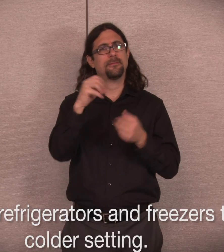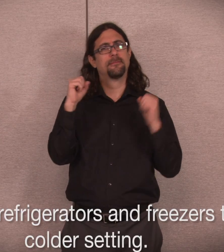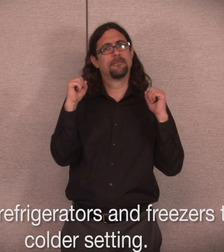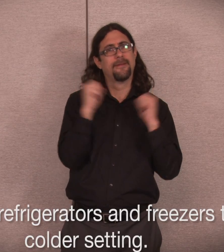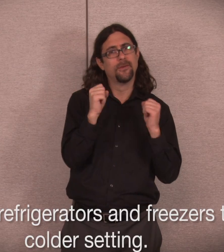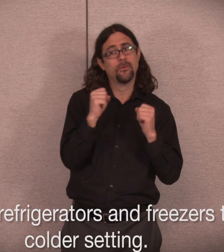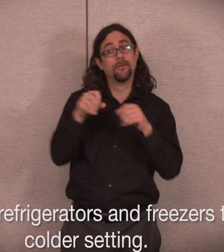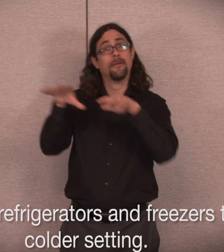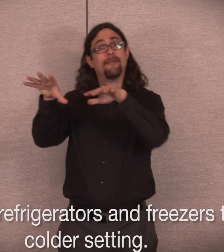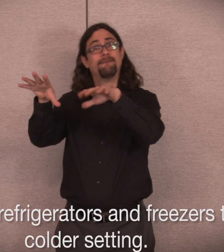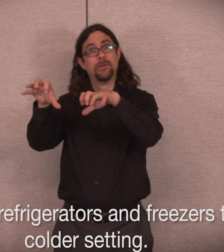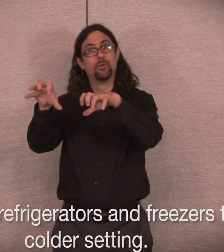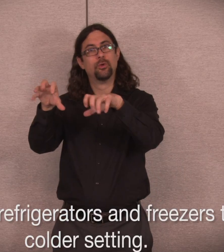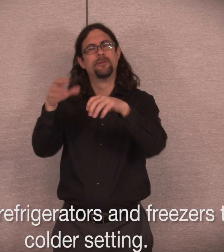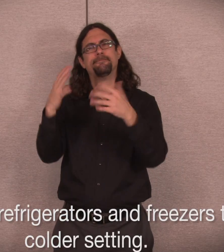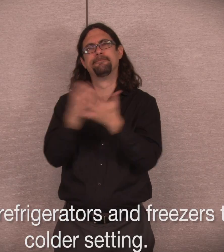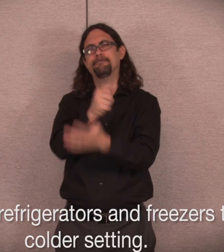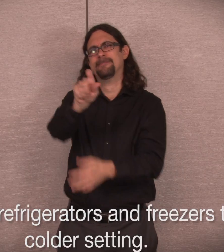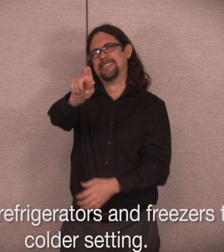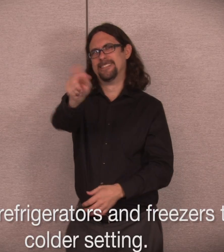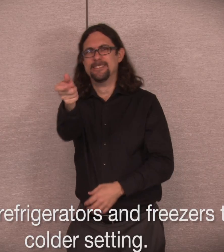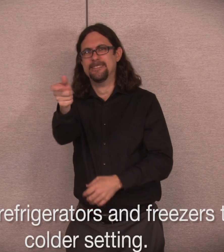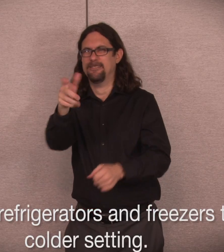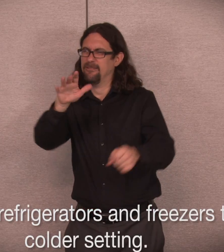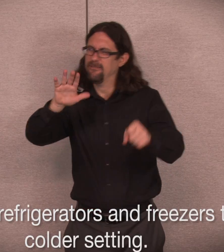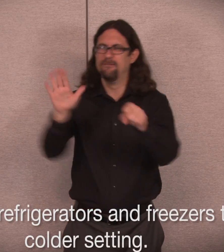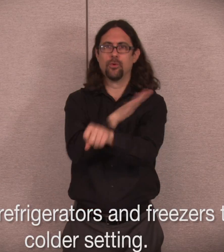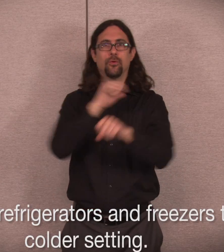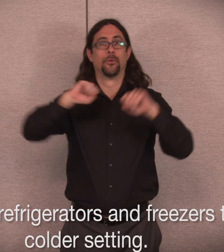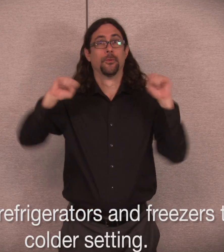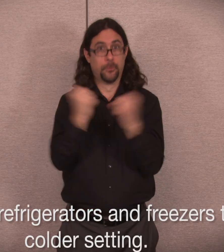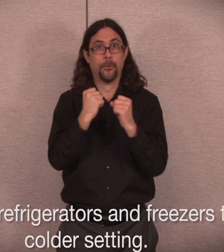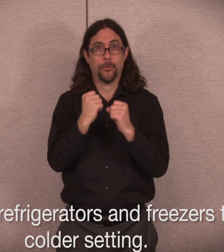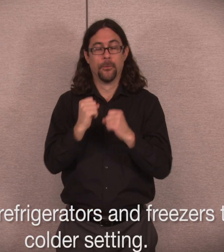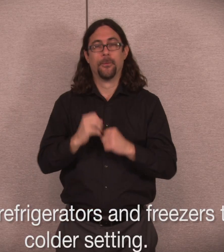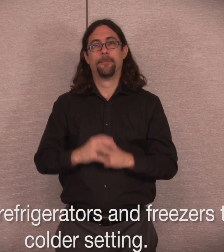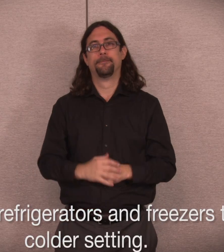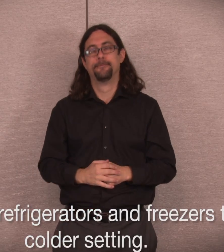and turn refrigerators and freezers to a colder setting.